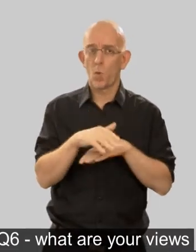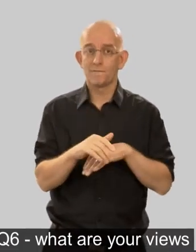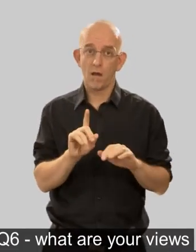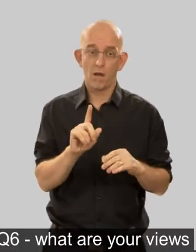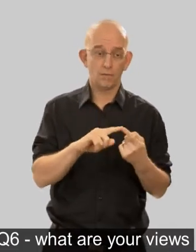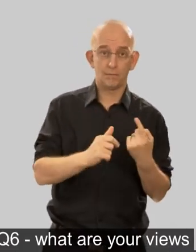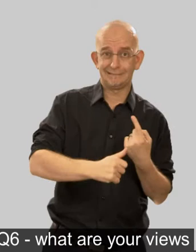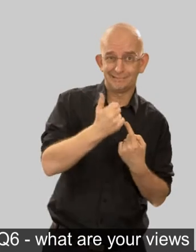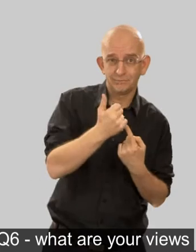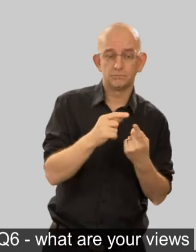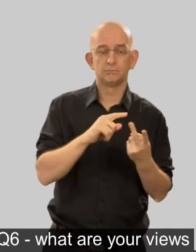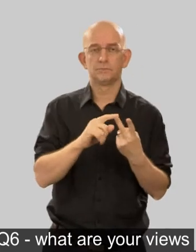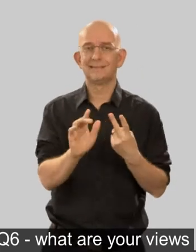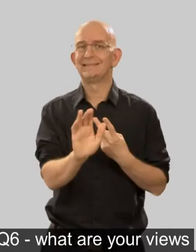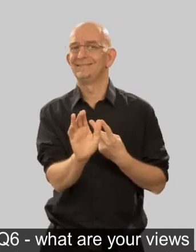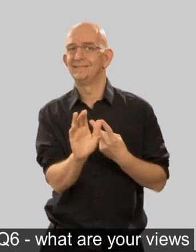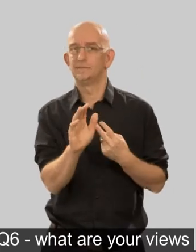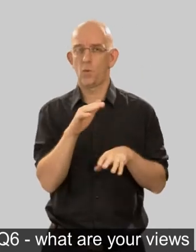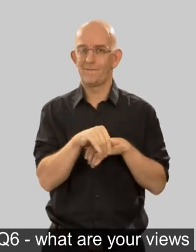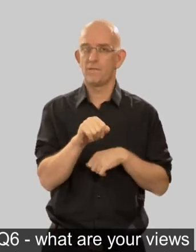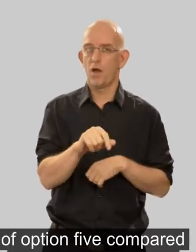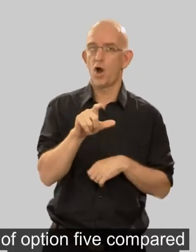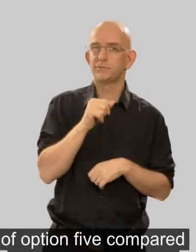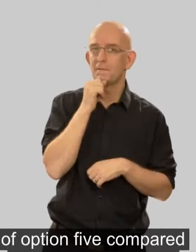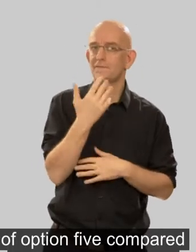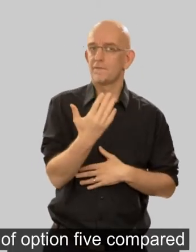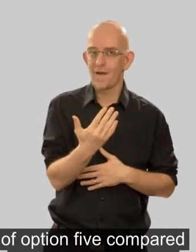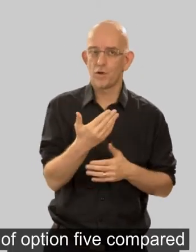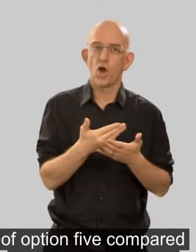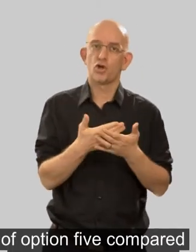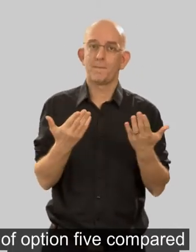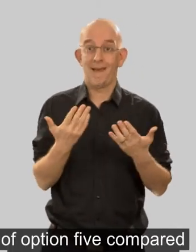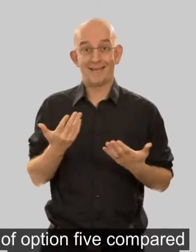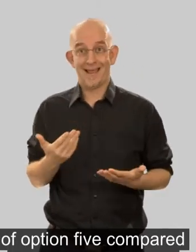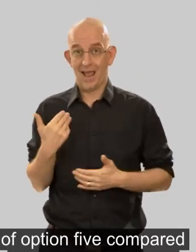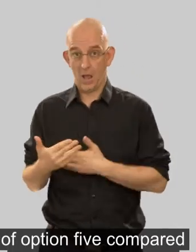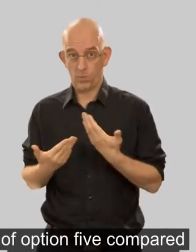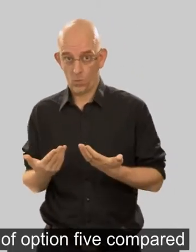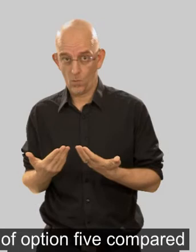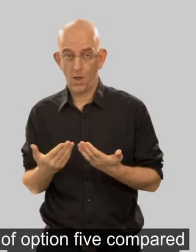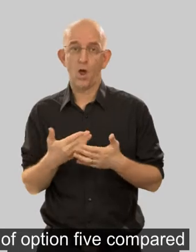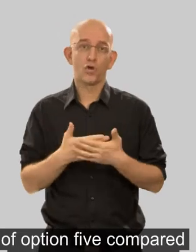What are your views on the advantages and disadvantages of option 5 compared to the current